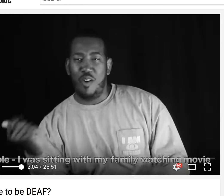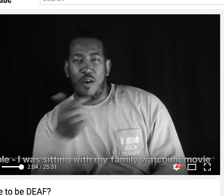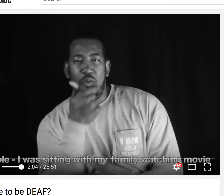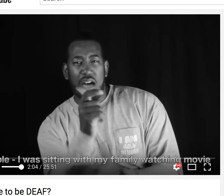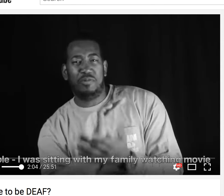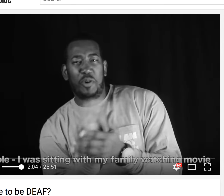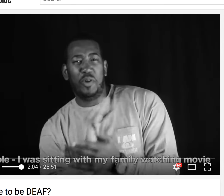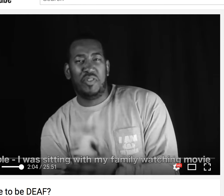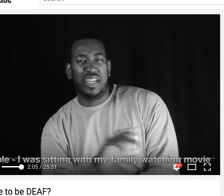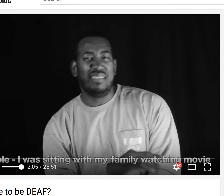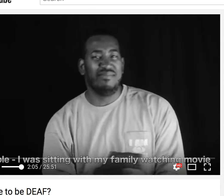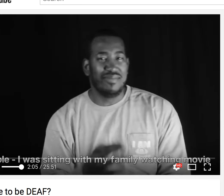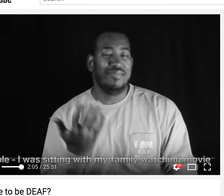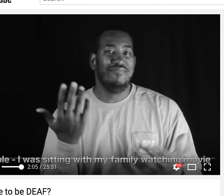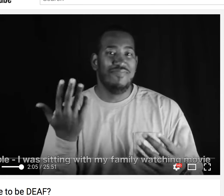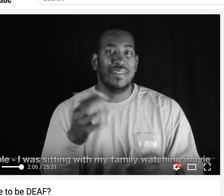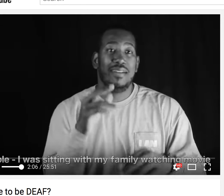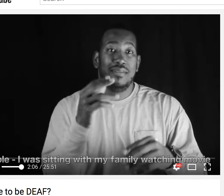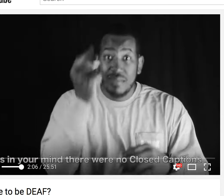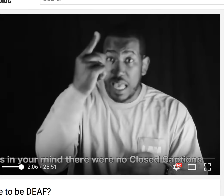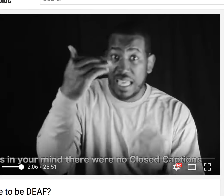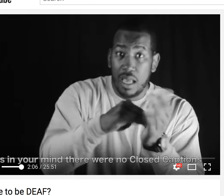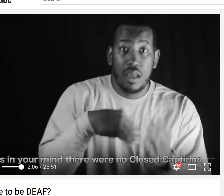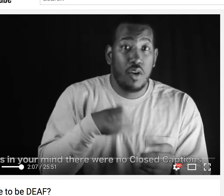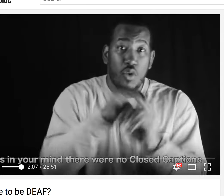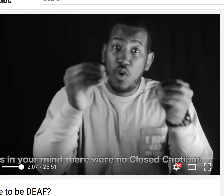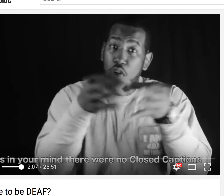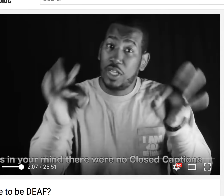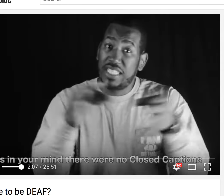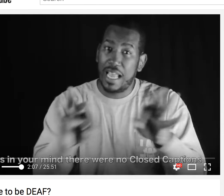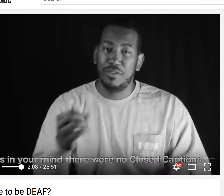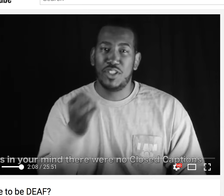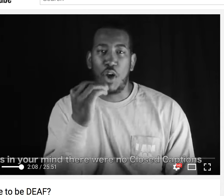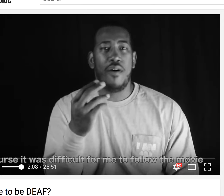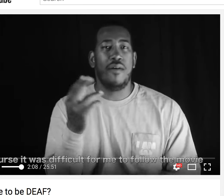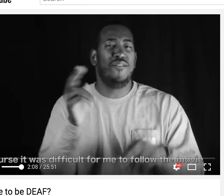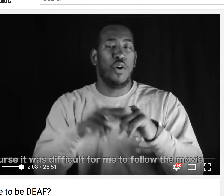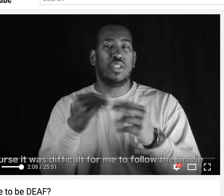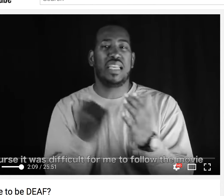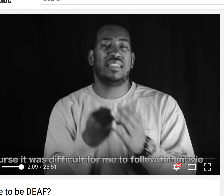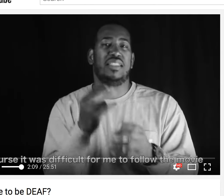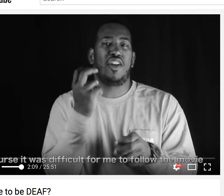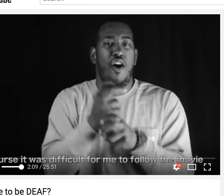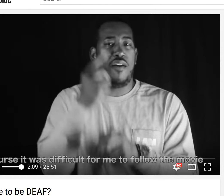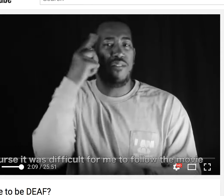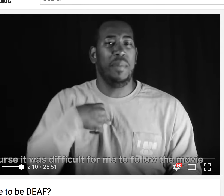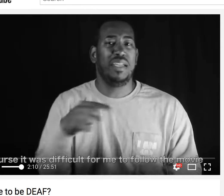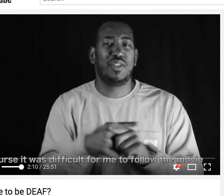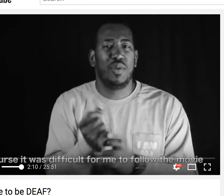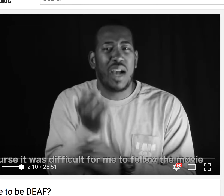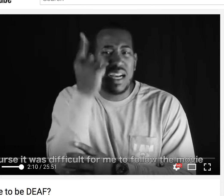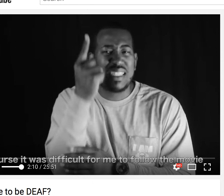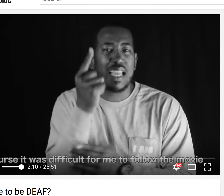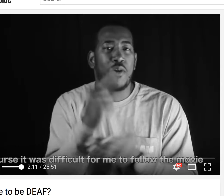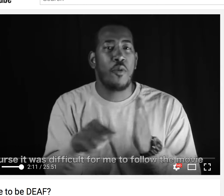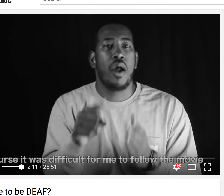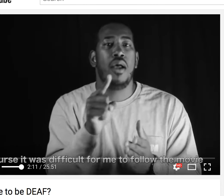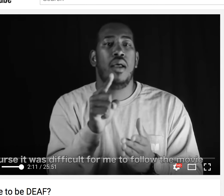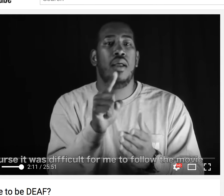For example, if we have all these family members sitting around watching a movie, there's no captions. And it's hard for me to understand.